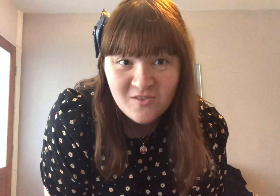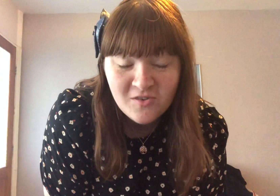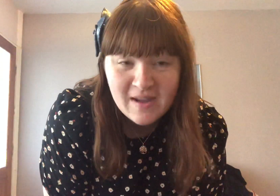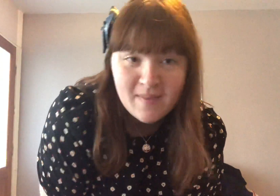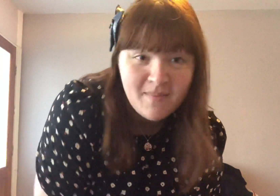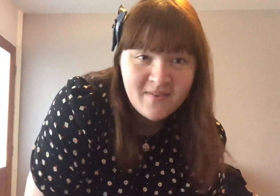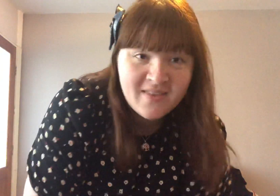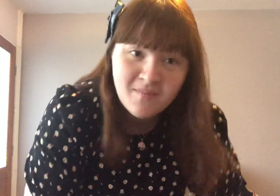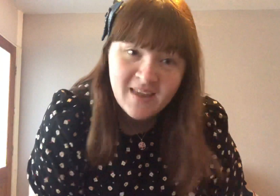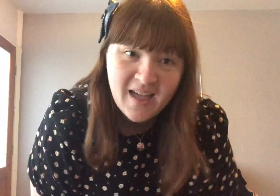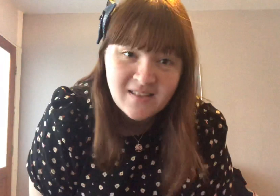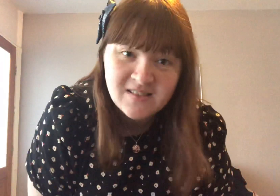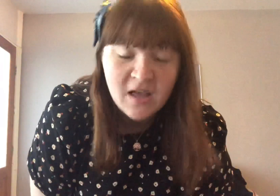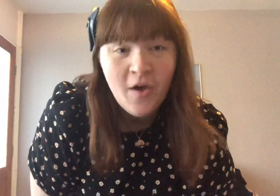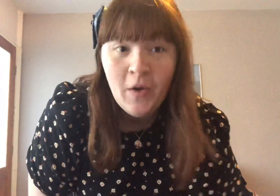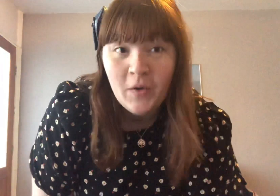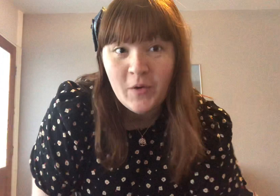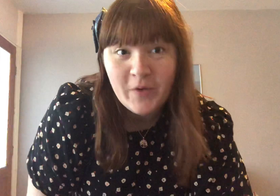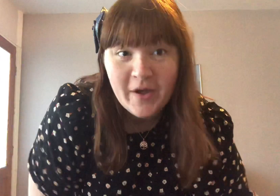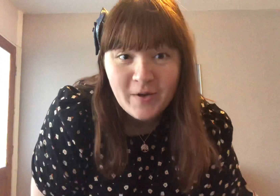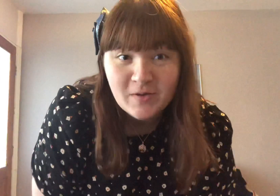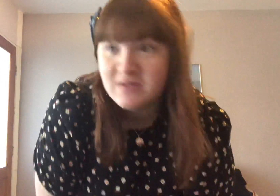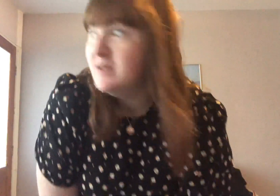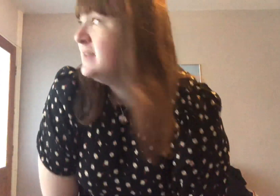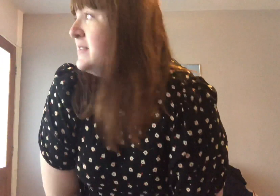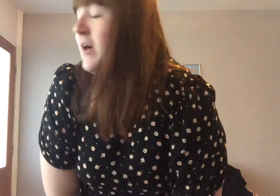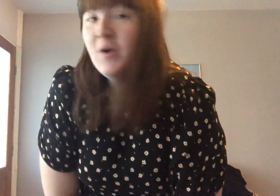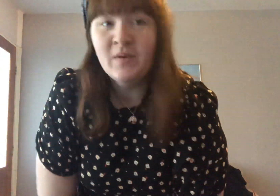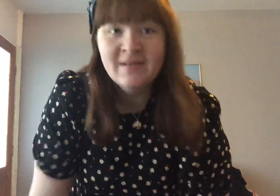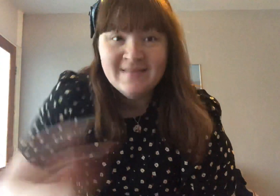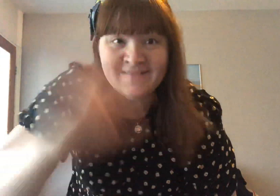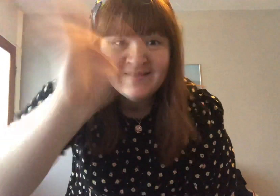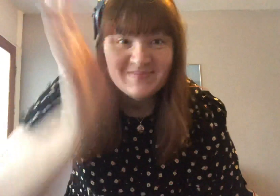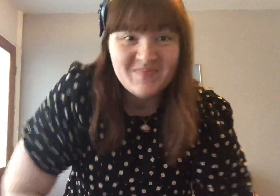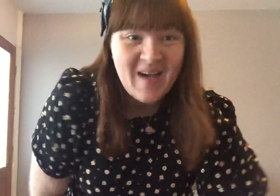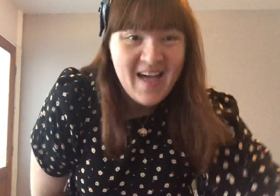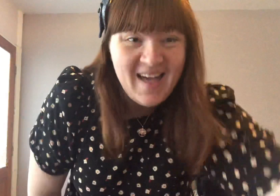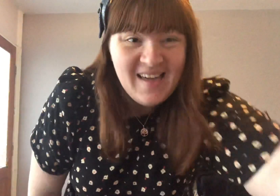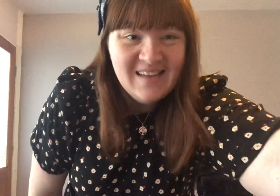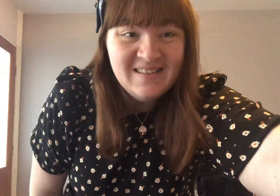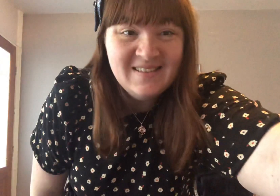story, maybe for something else. Who knows? So, bye!